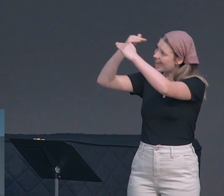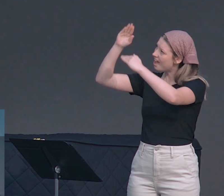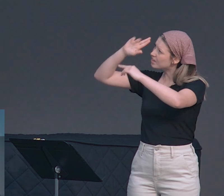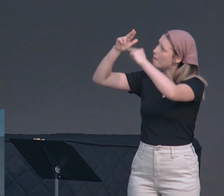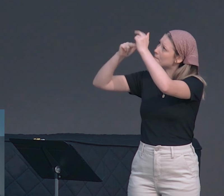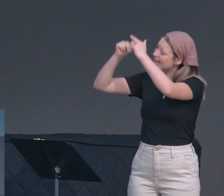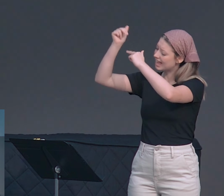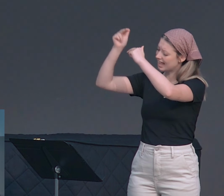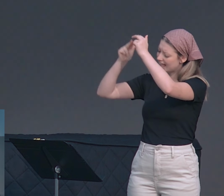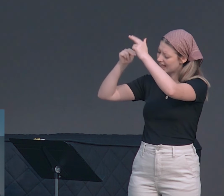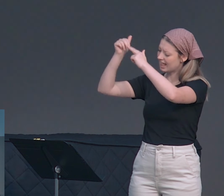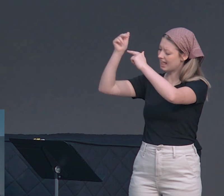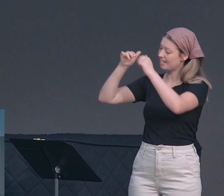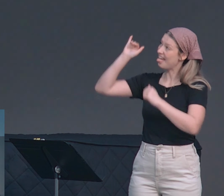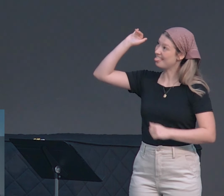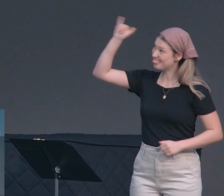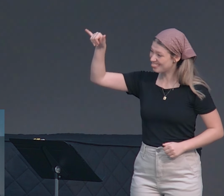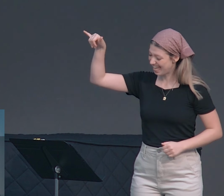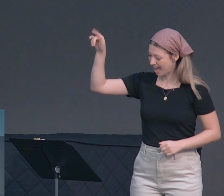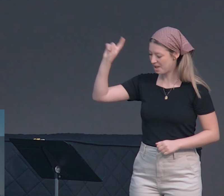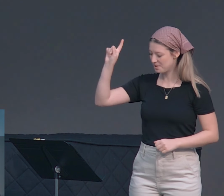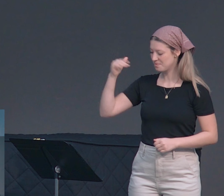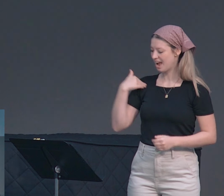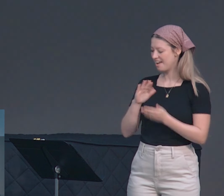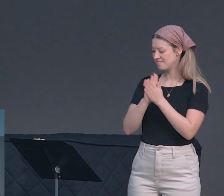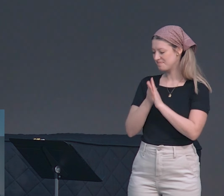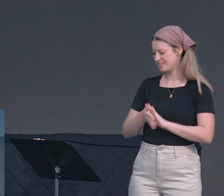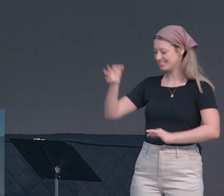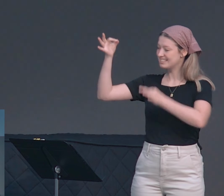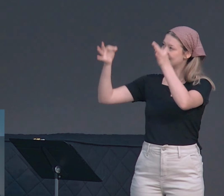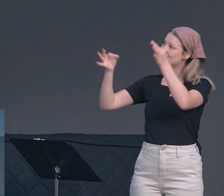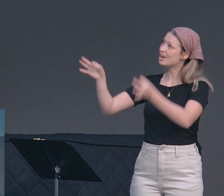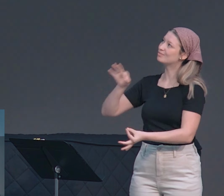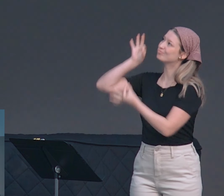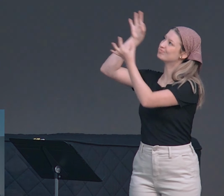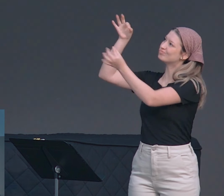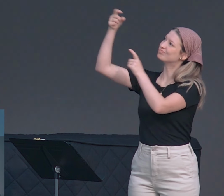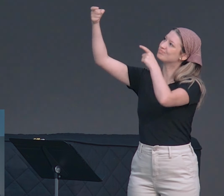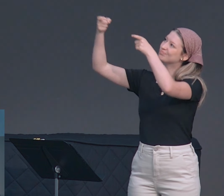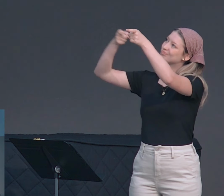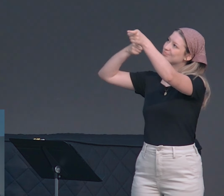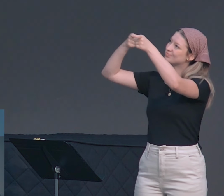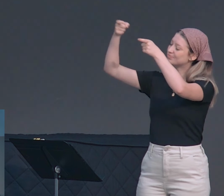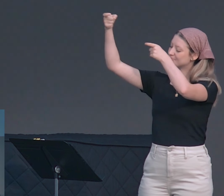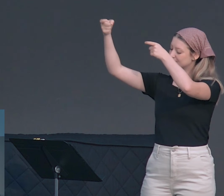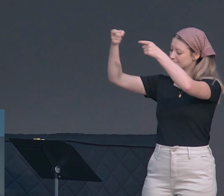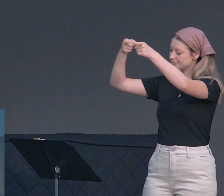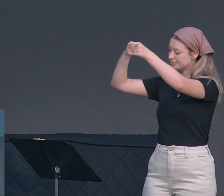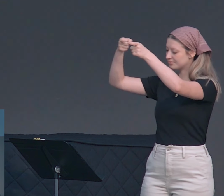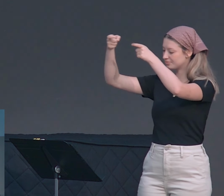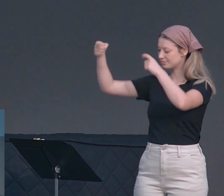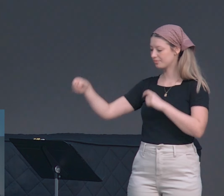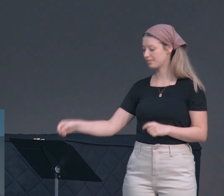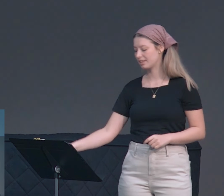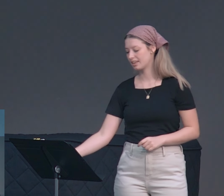city built by God's own hands, a place where peace and